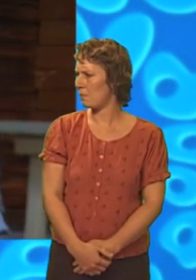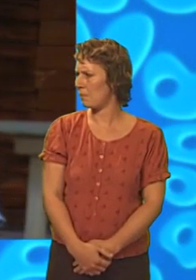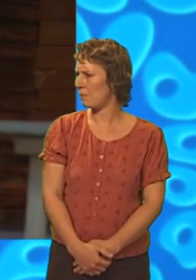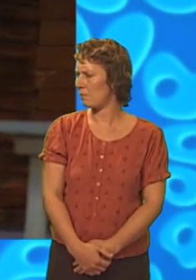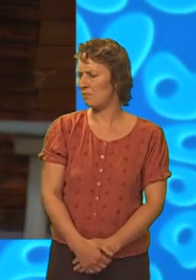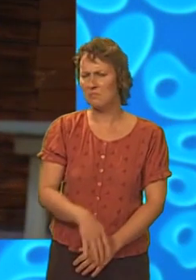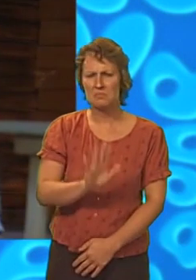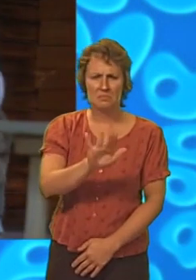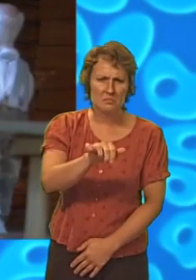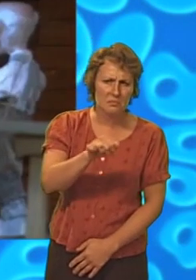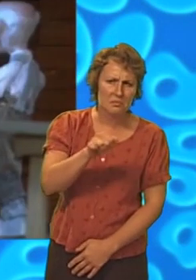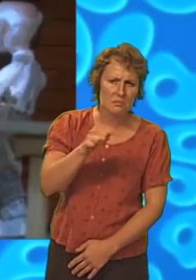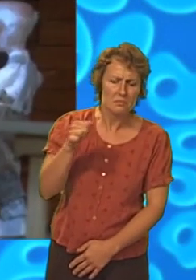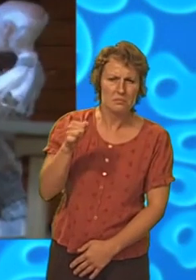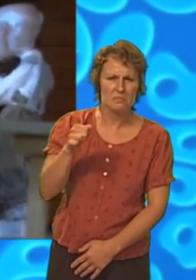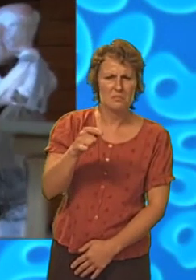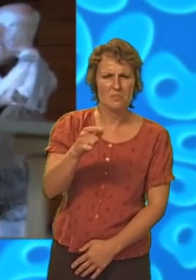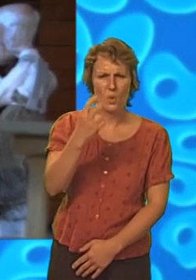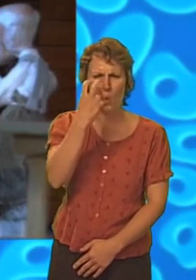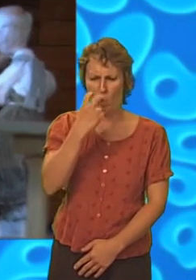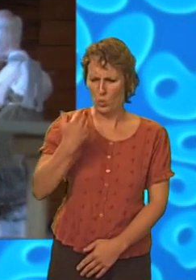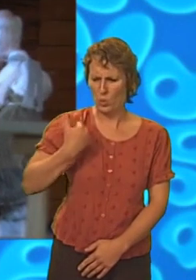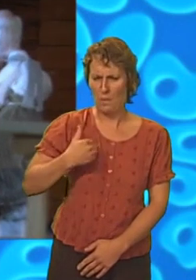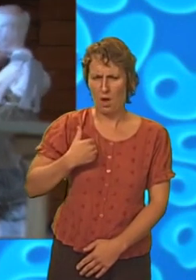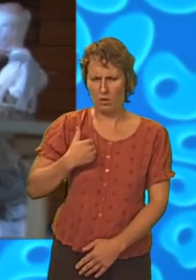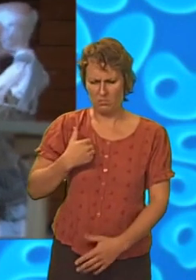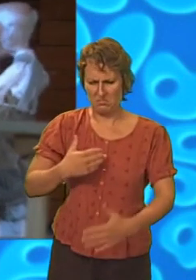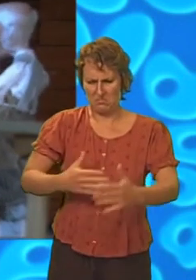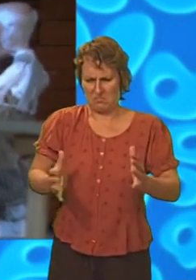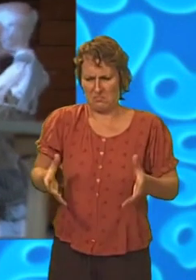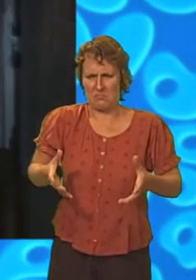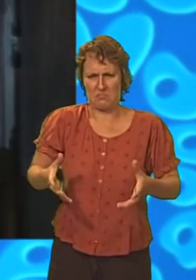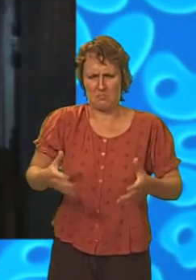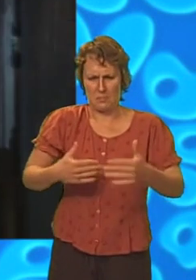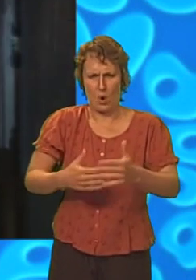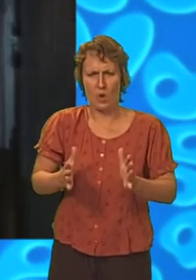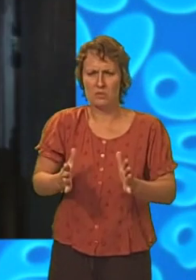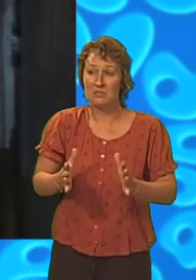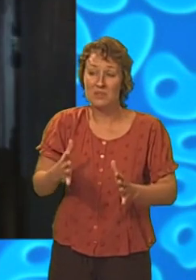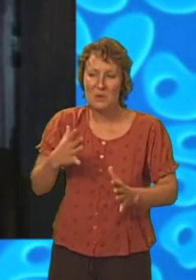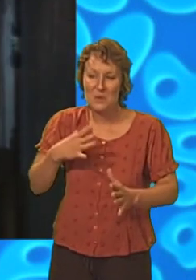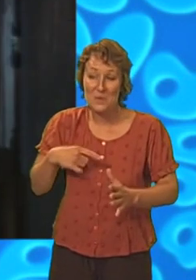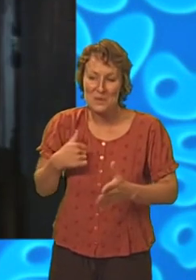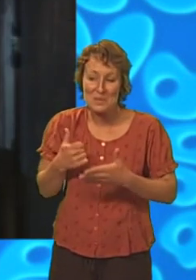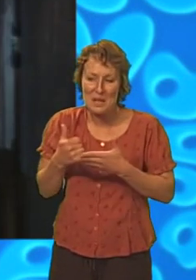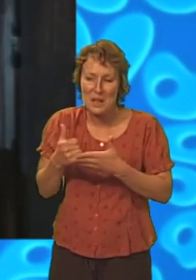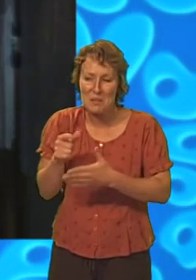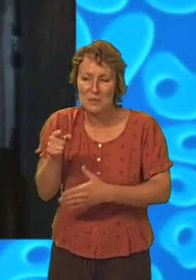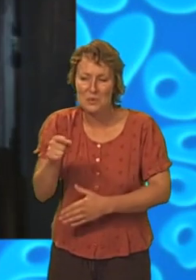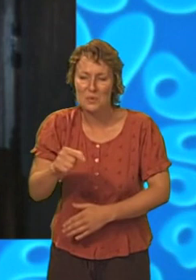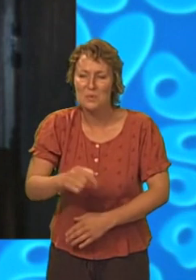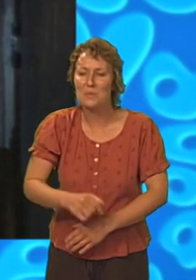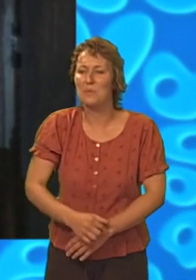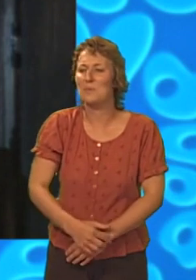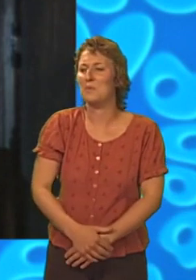He opened it, and there stood an old woman holding a box. "I want to help you," said the